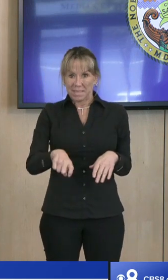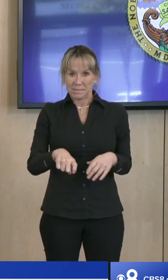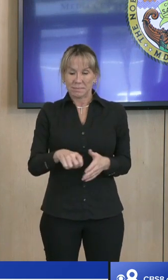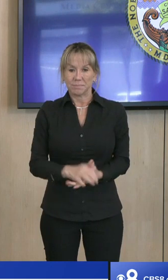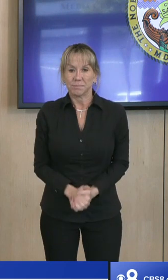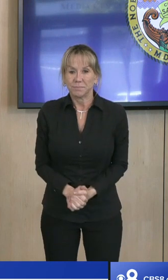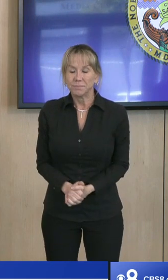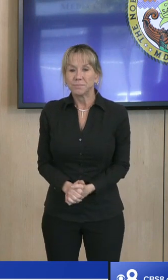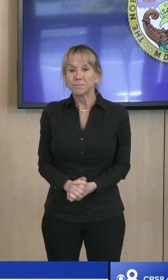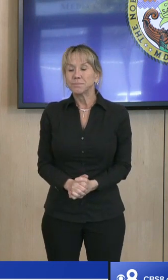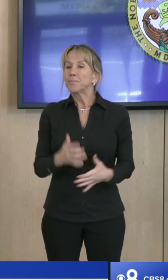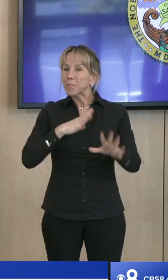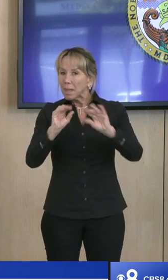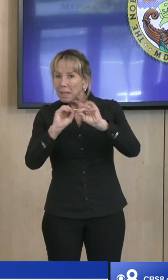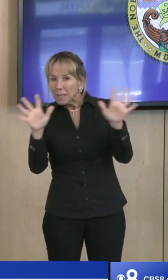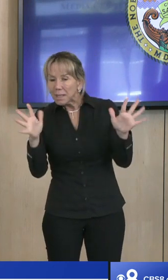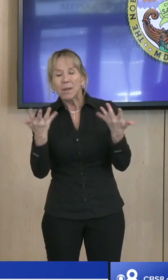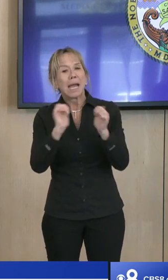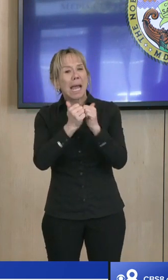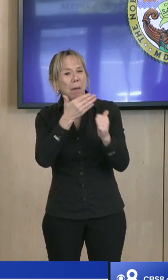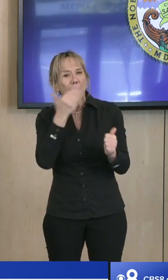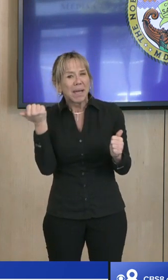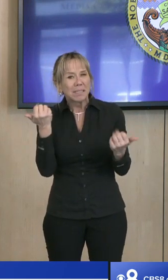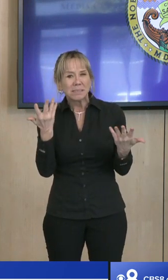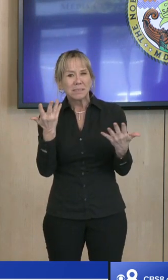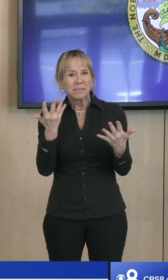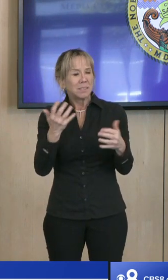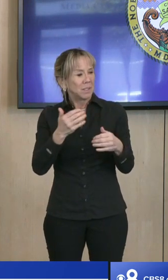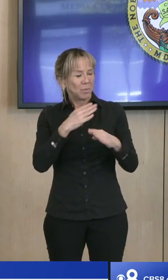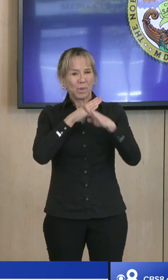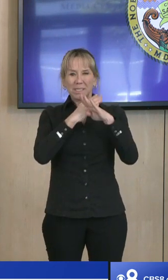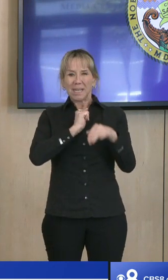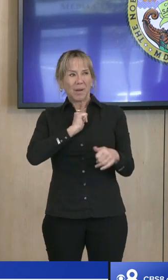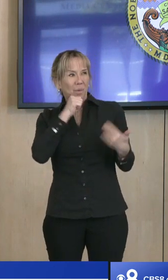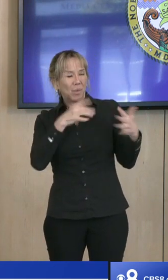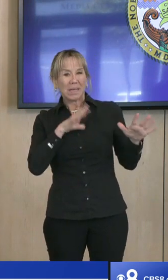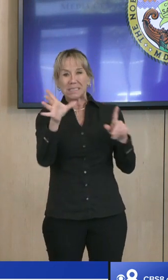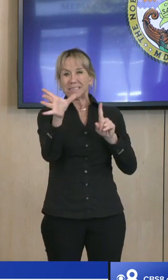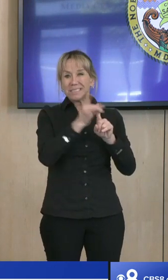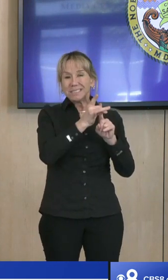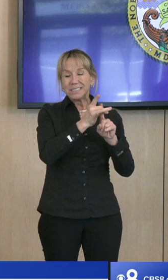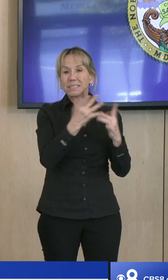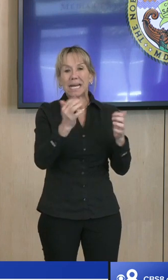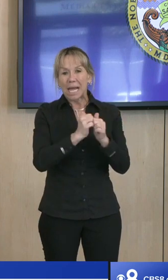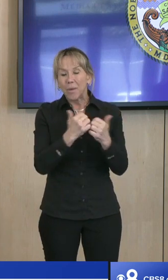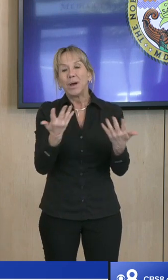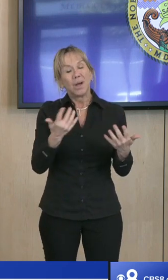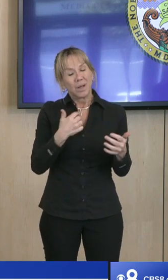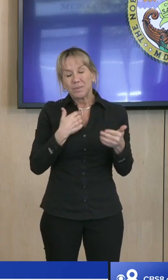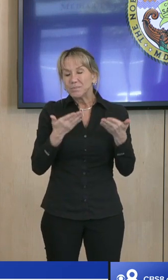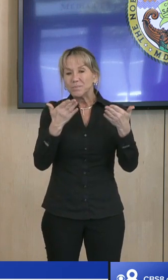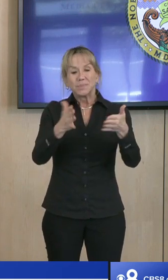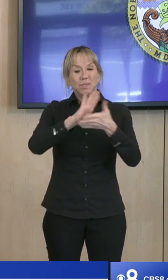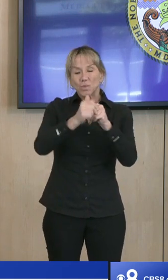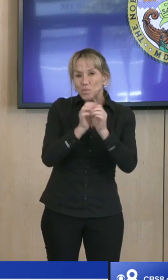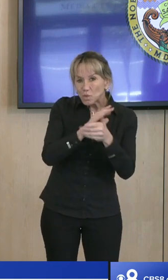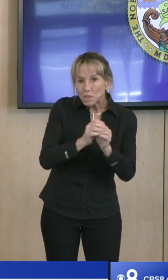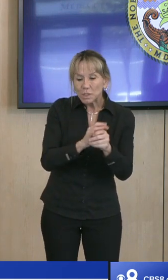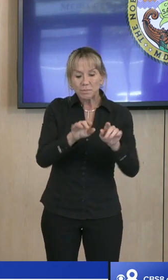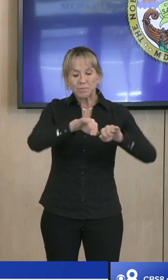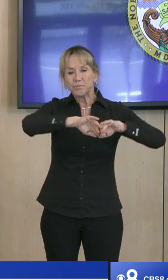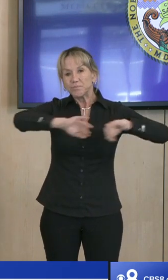covering. Let me be clear, the best way to protect yourself from COVID is to follow the guidance we repeat daily: wash your hands, practice social